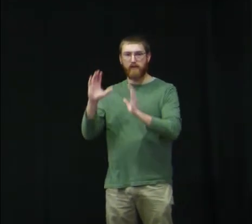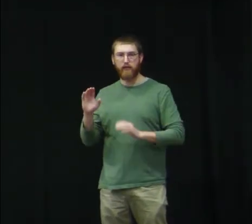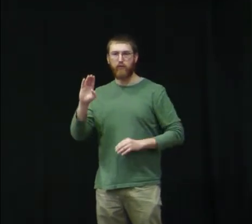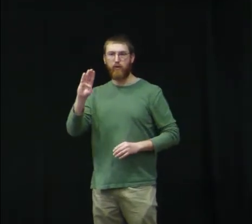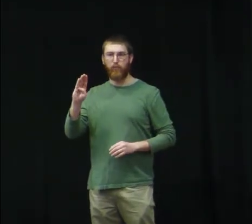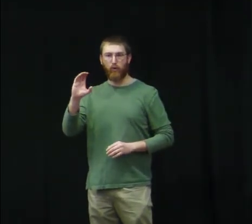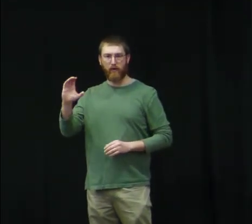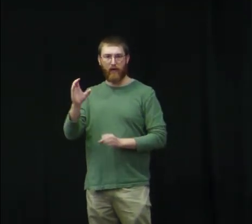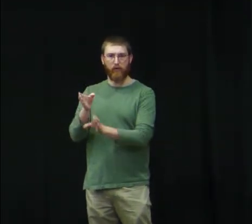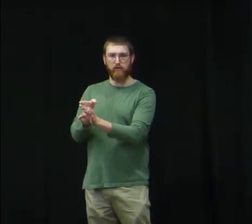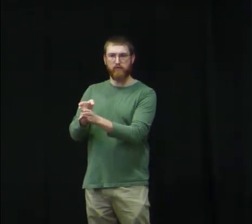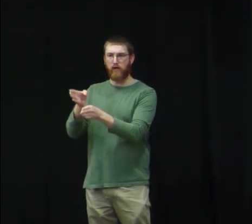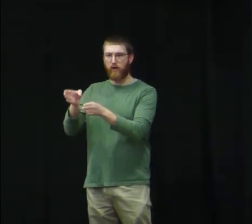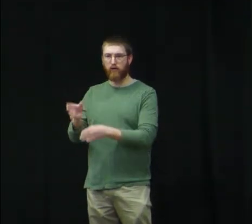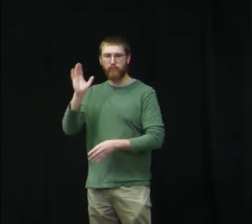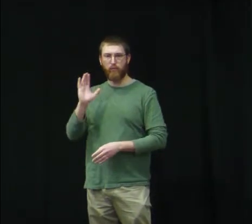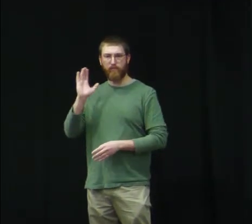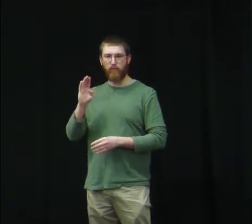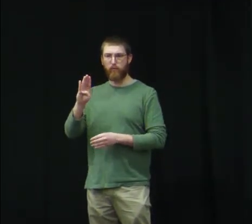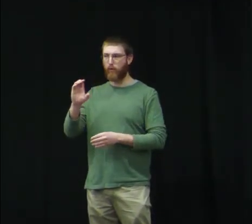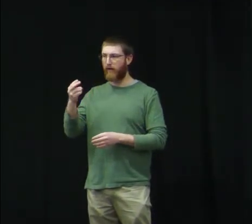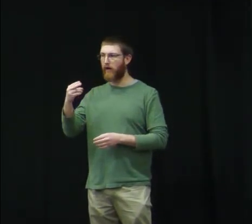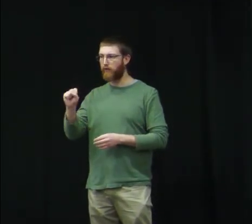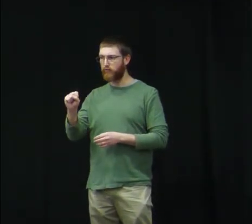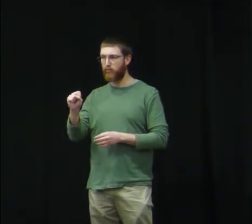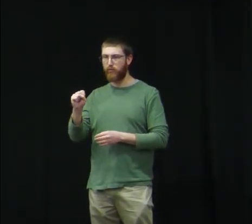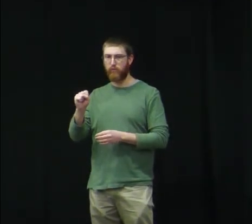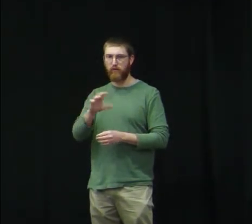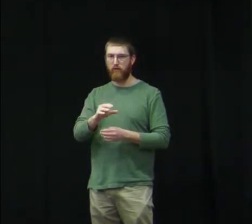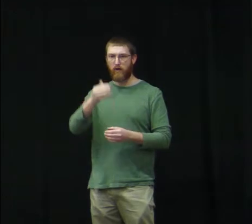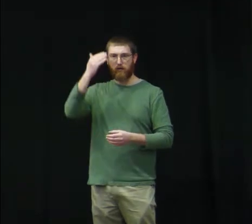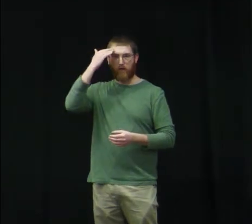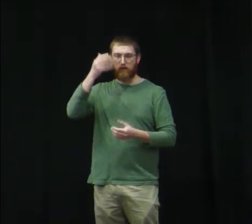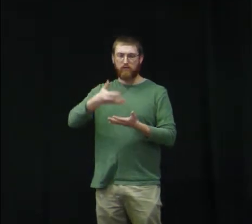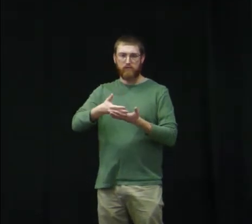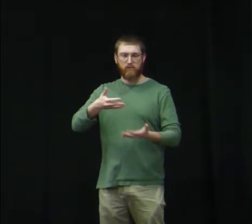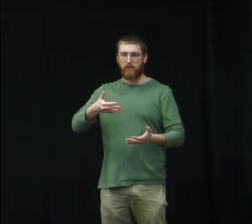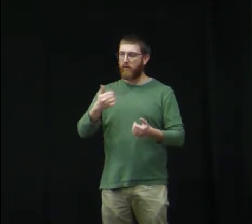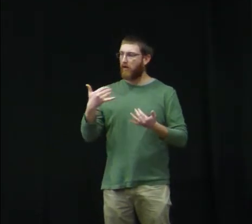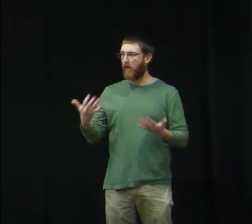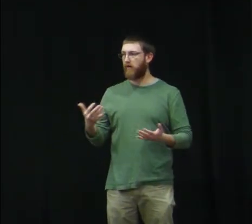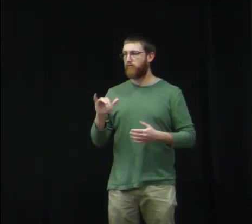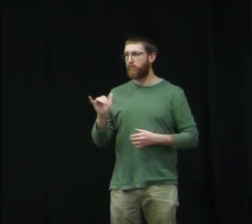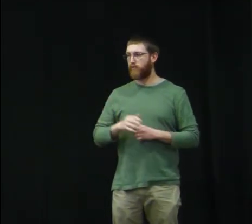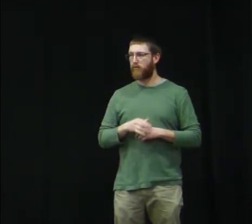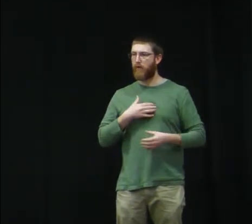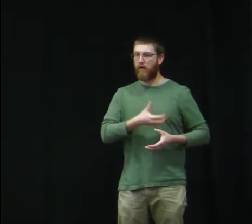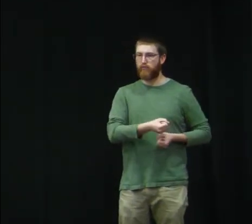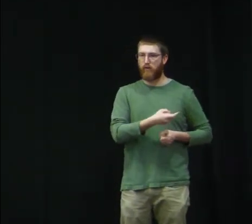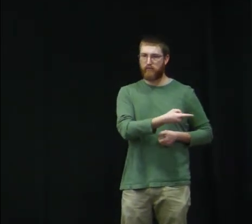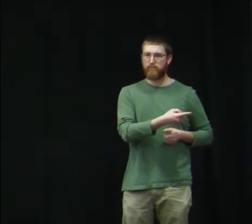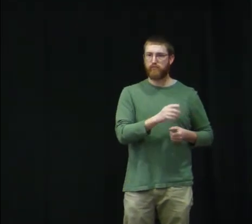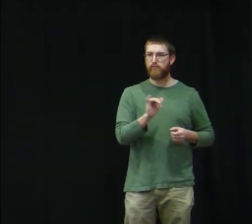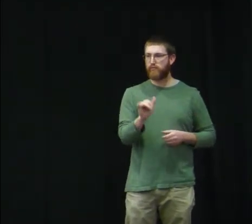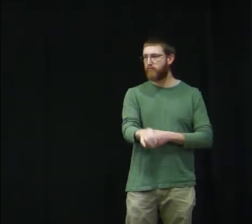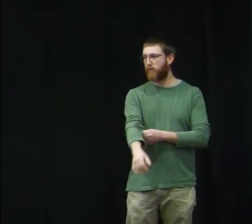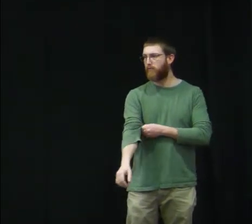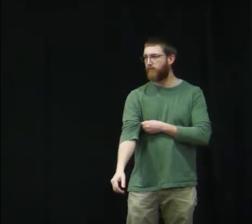as a psychologist, and has had a wealth of experience. So I trust her immensely.